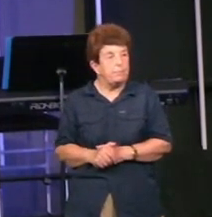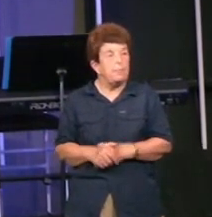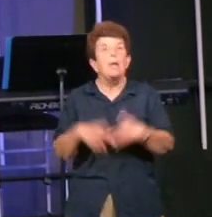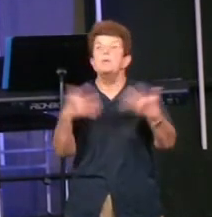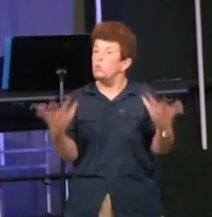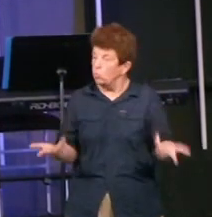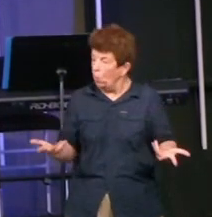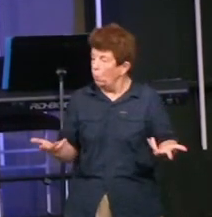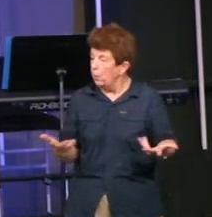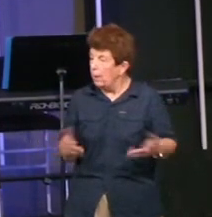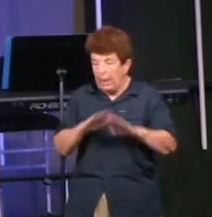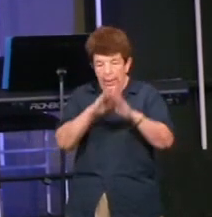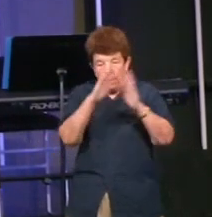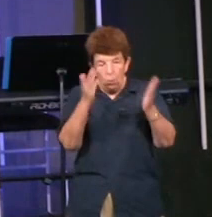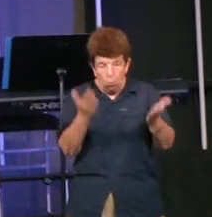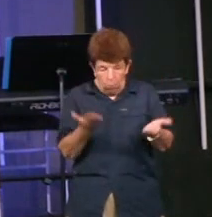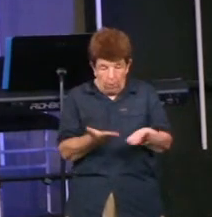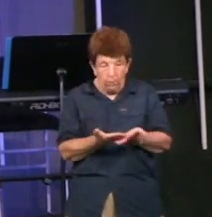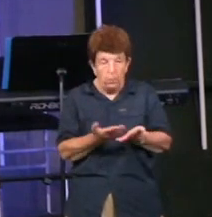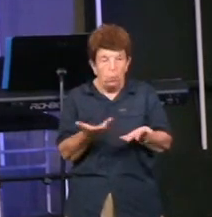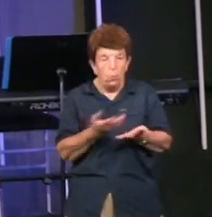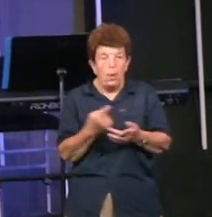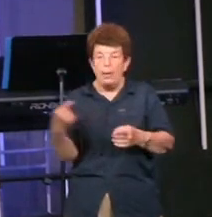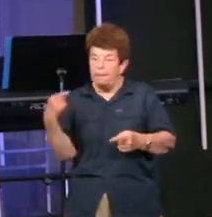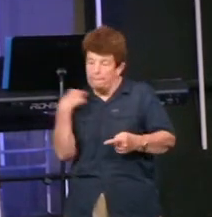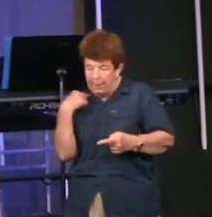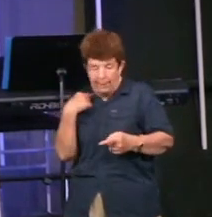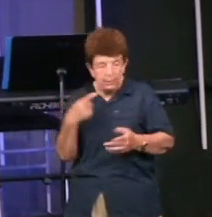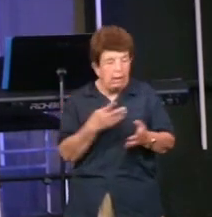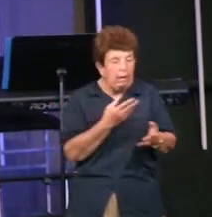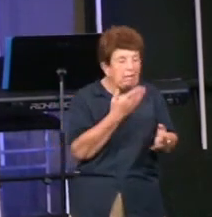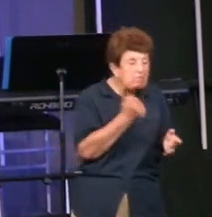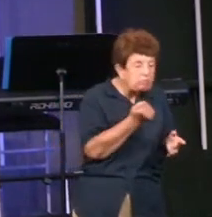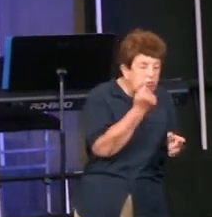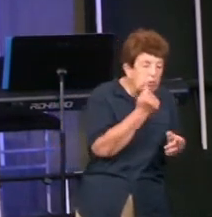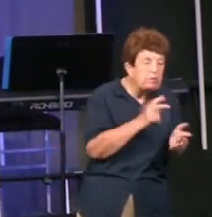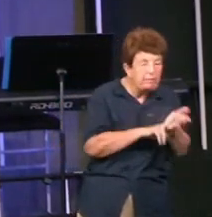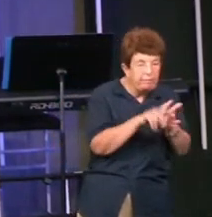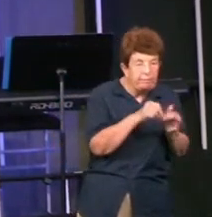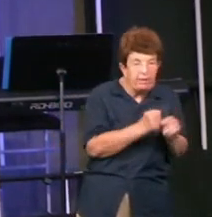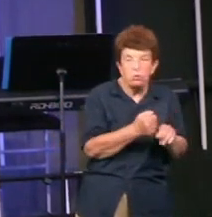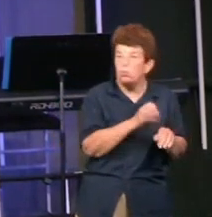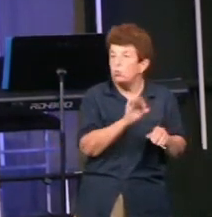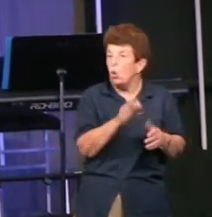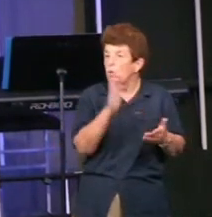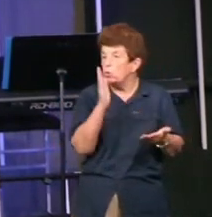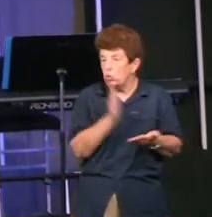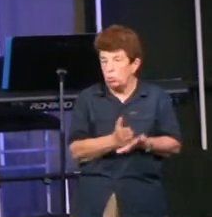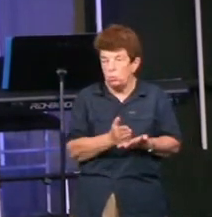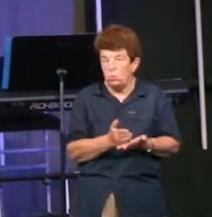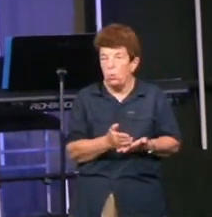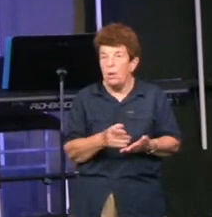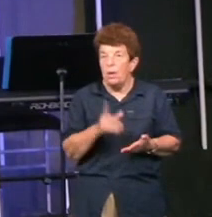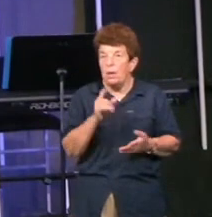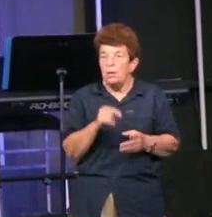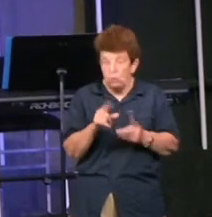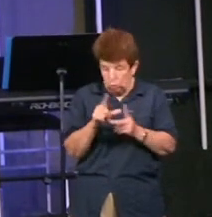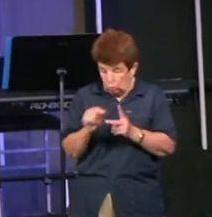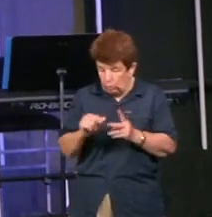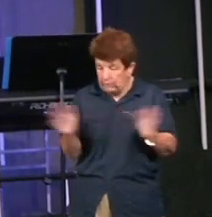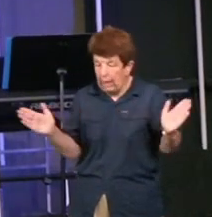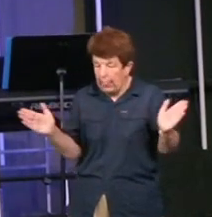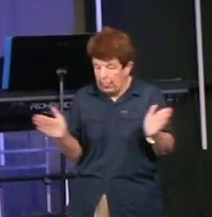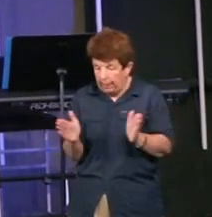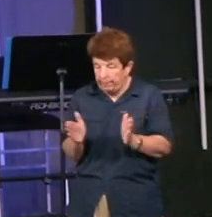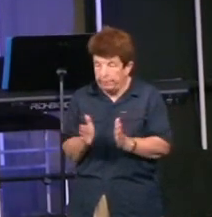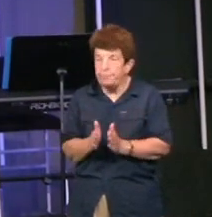And so in a world where meat and fruit and vegetables aren't certain, your options become much more limited,